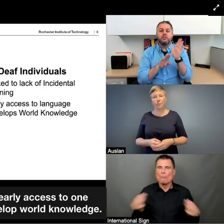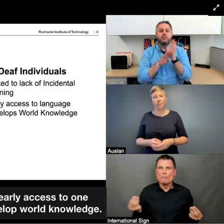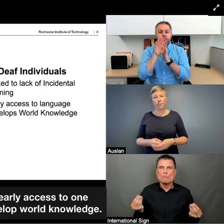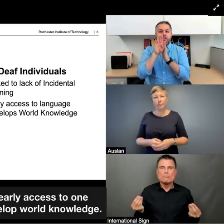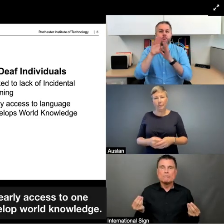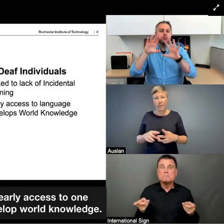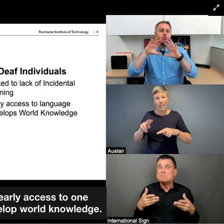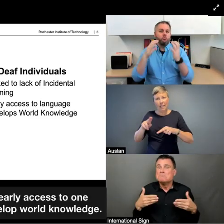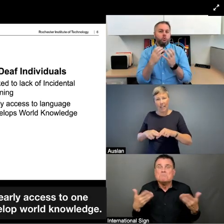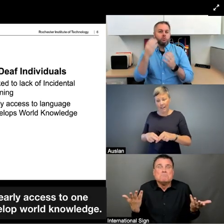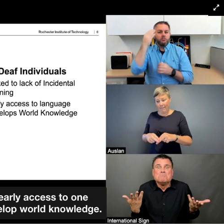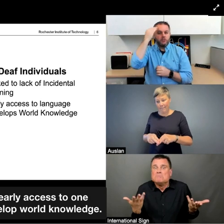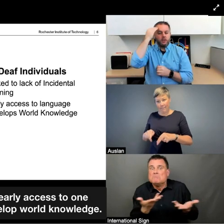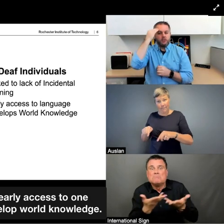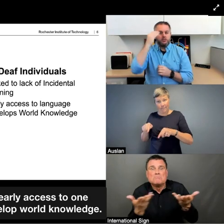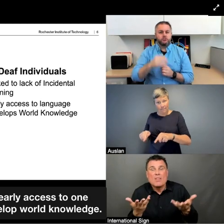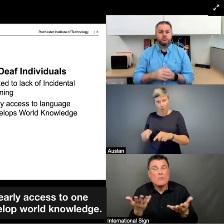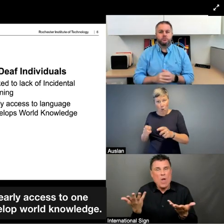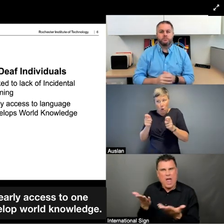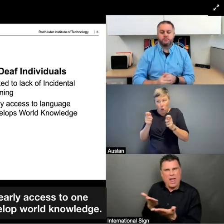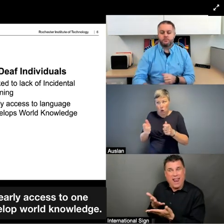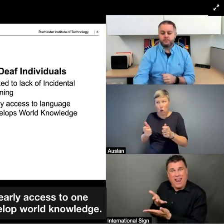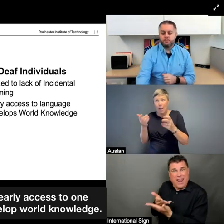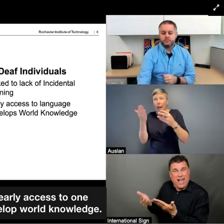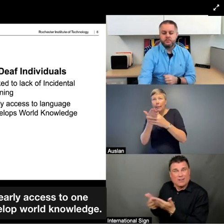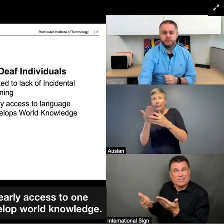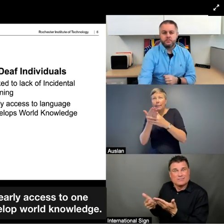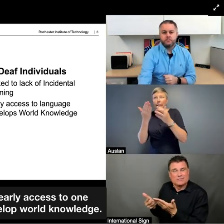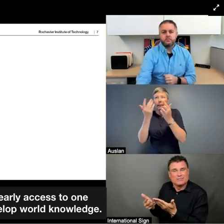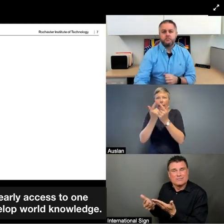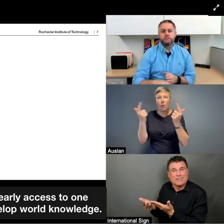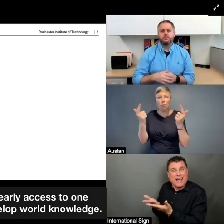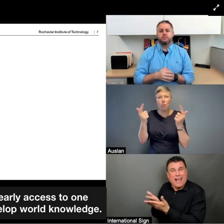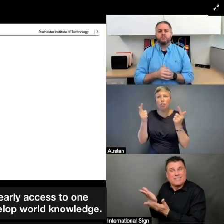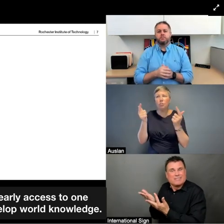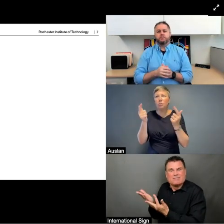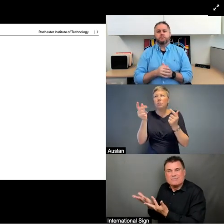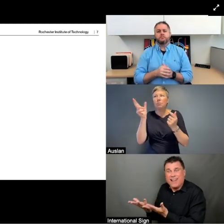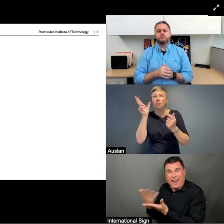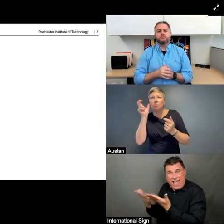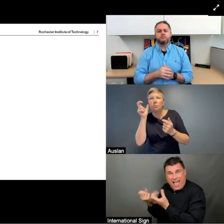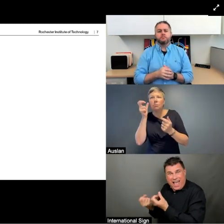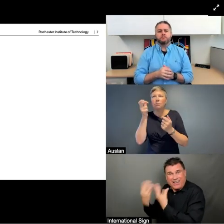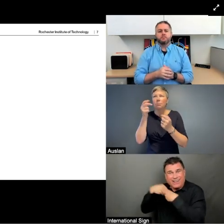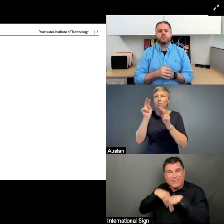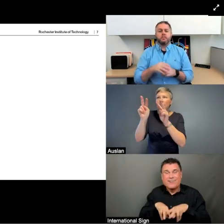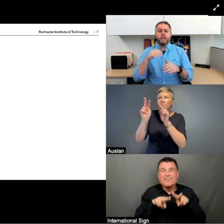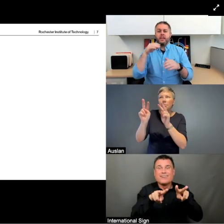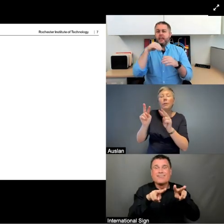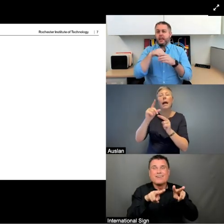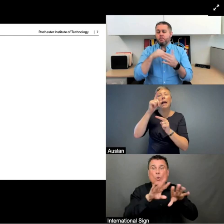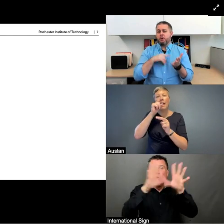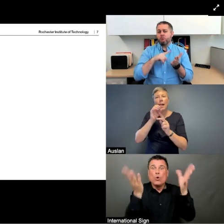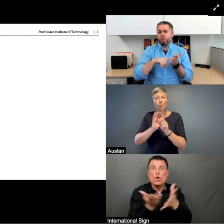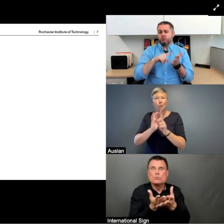With early access to language, one can develop world knowledge.